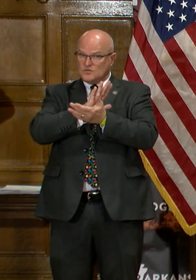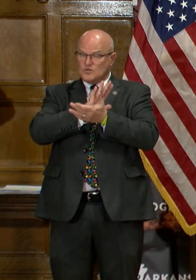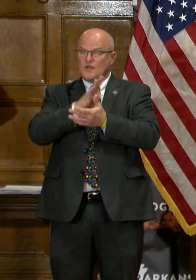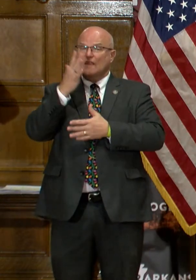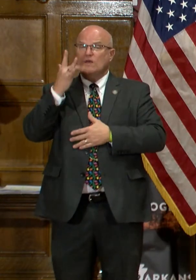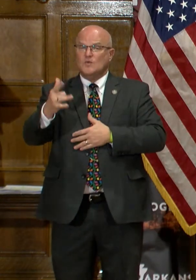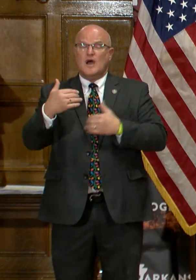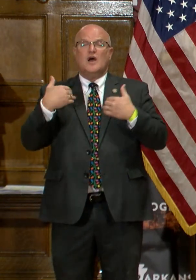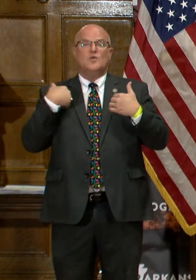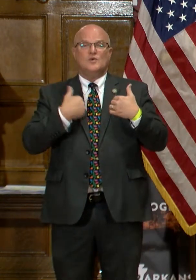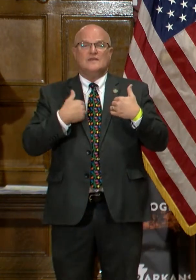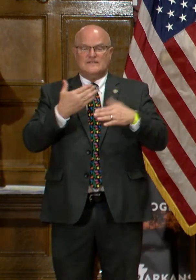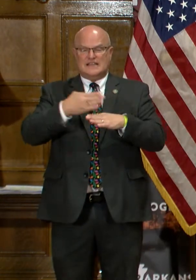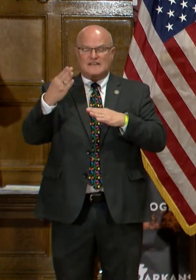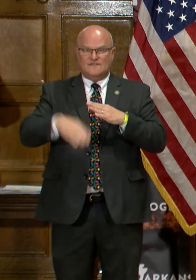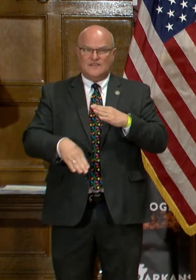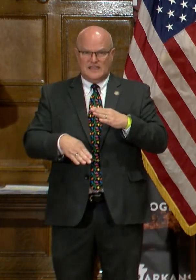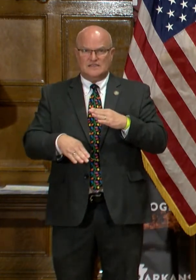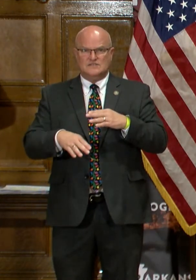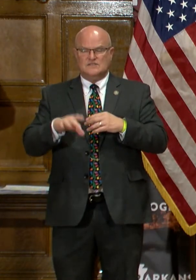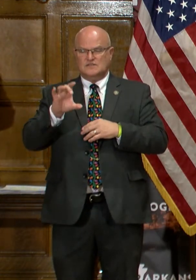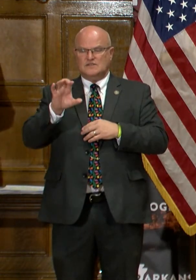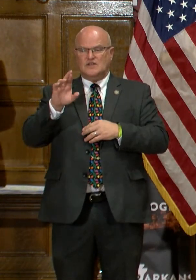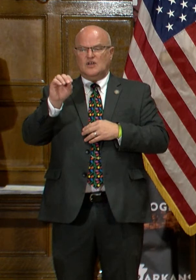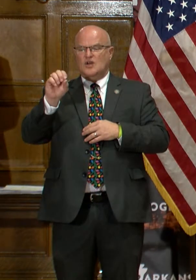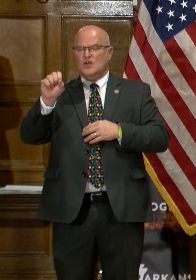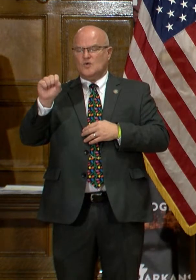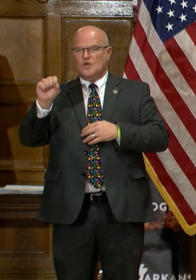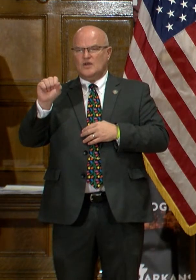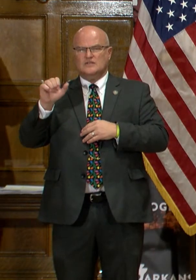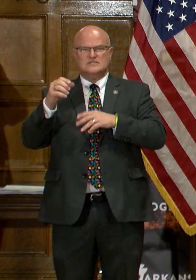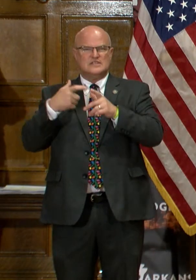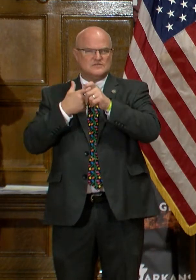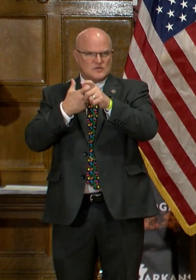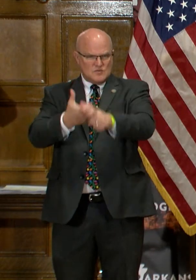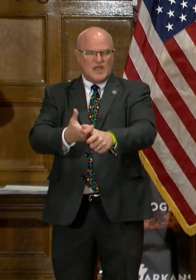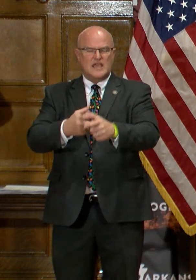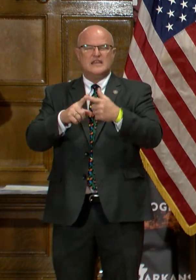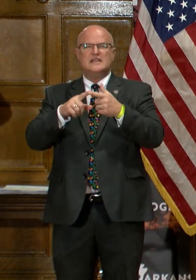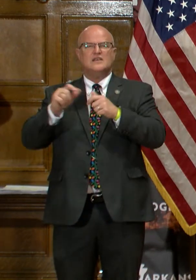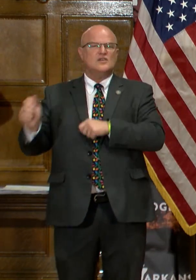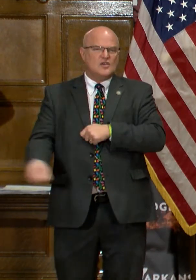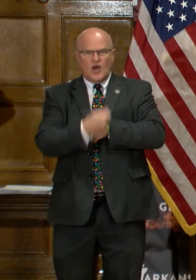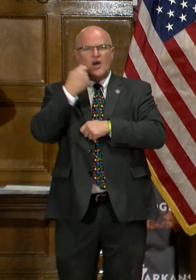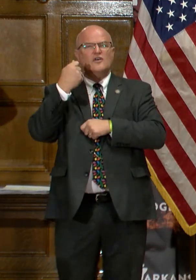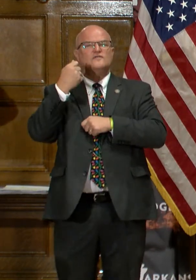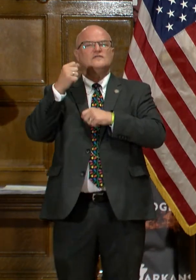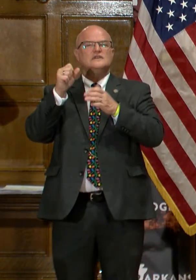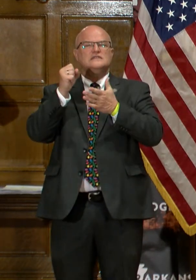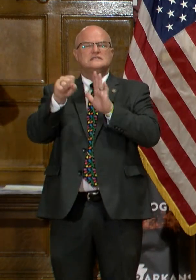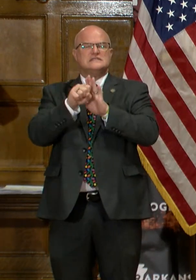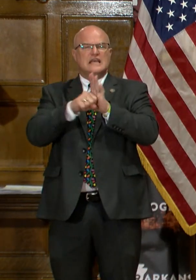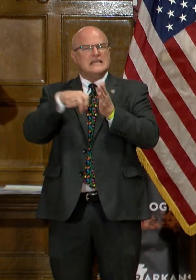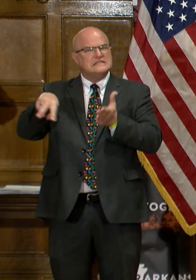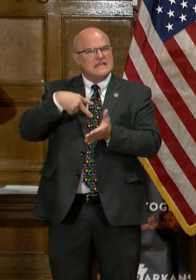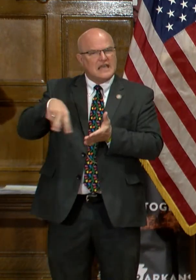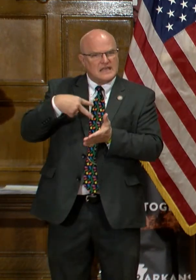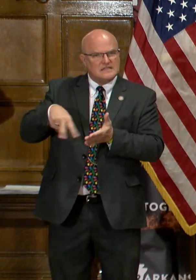why we've got to finish cross country, golf, tennis, state cheer. State cheer's coming up, state